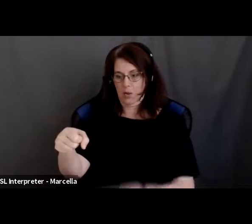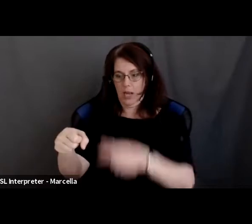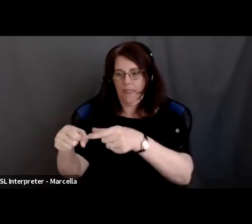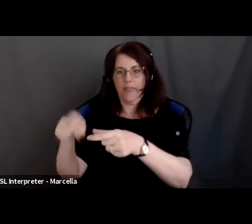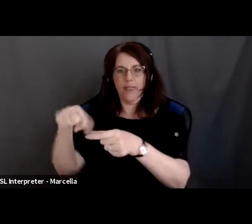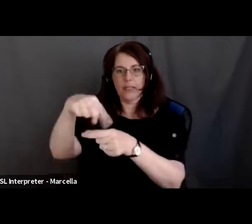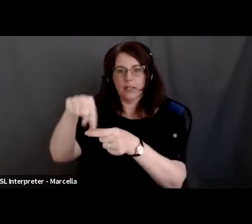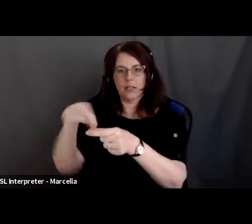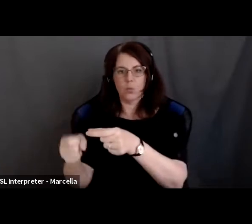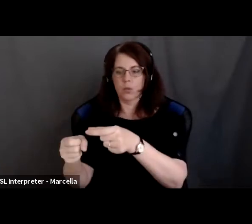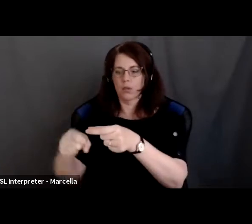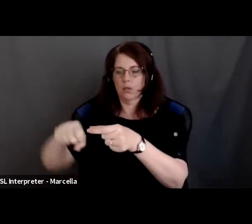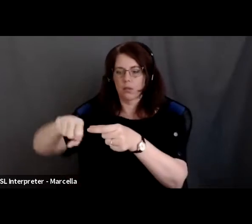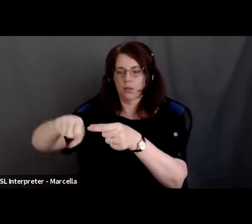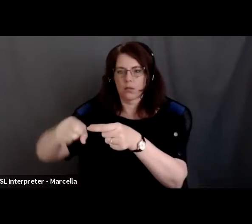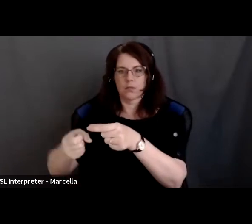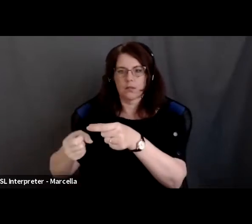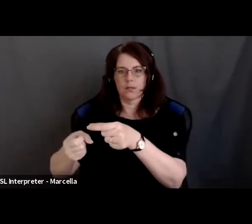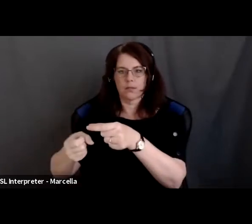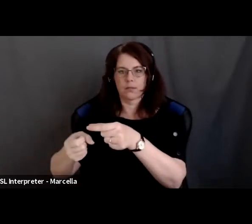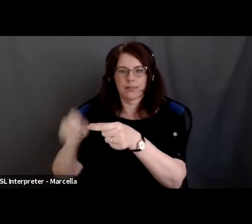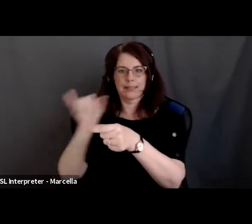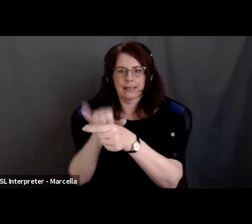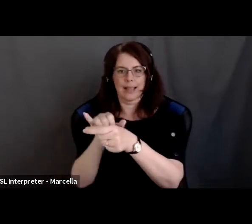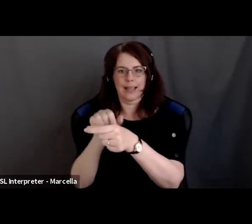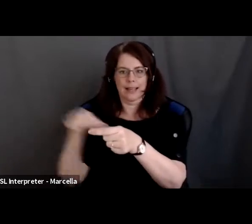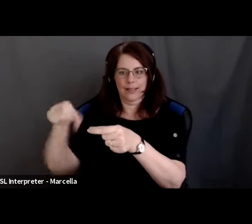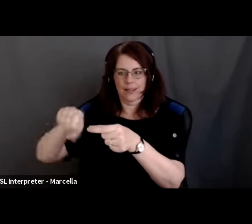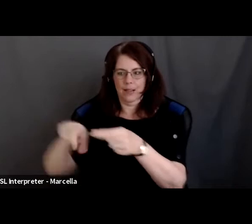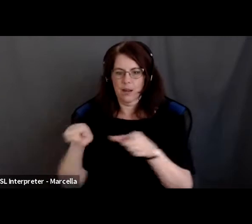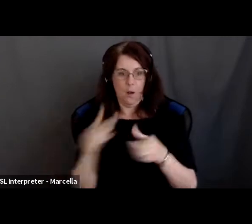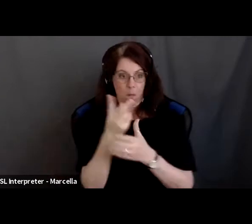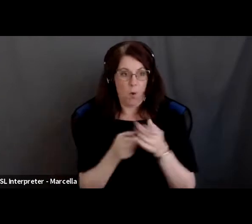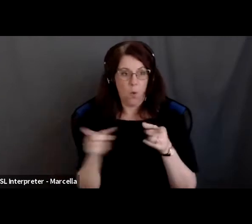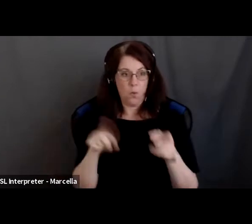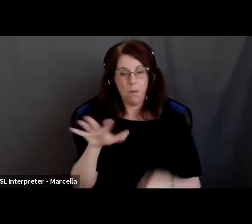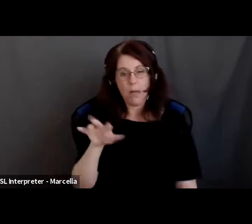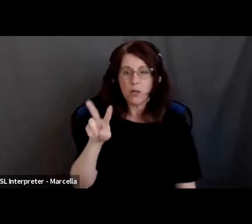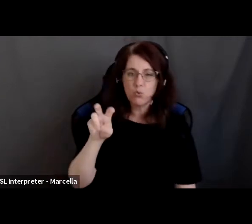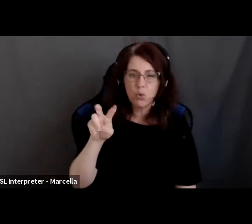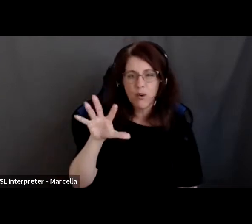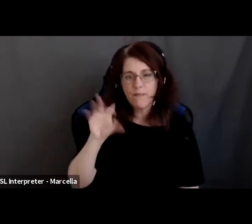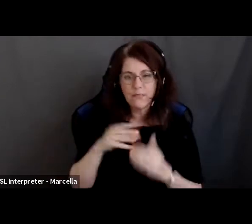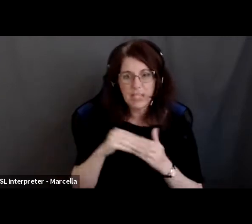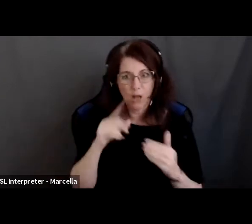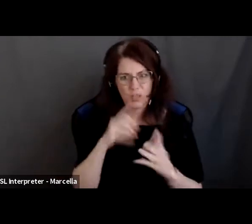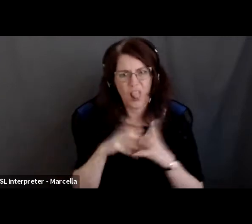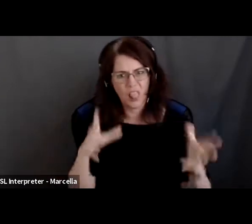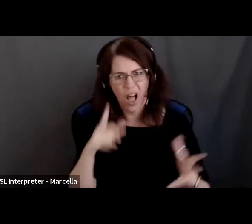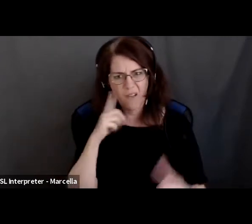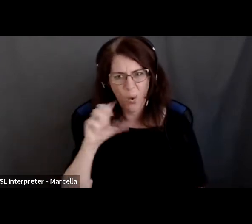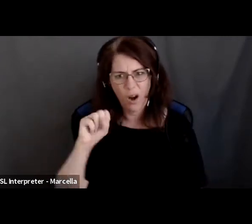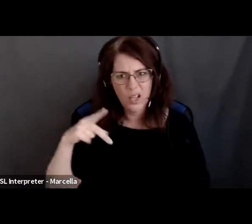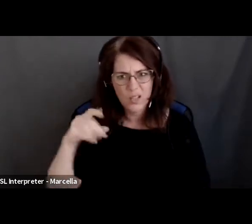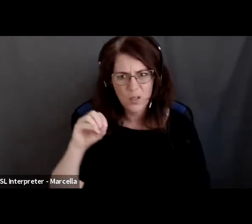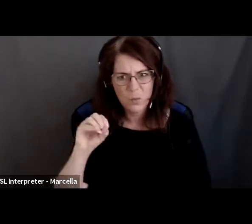stay steady. And both of these run about $250, which is, I know, a lot for a